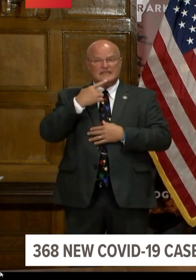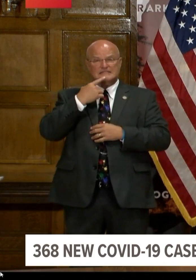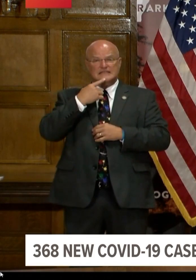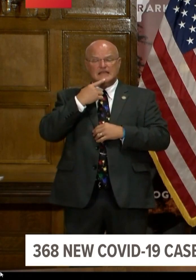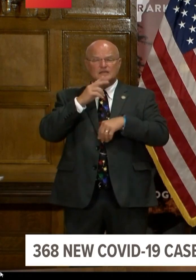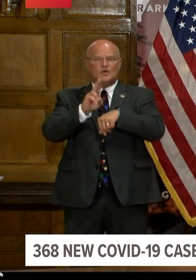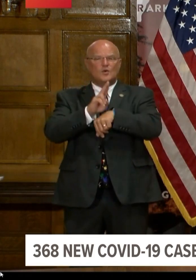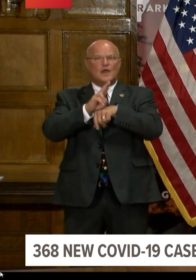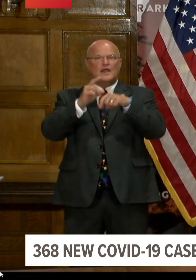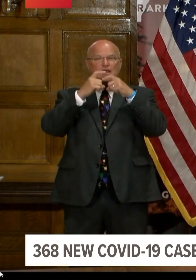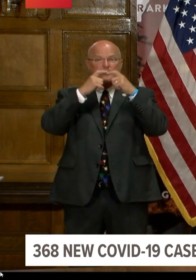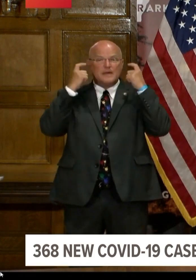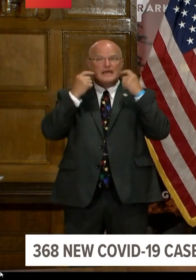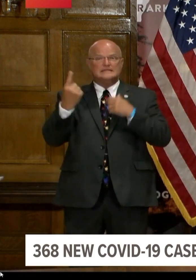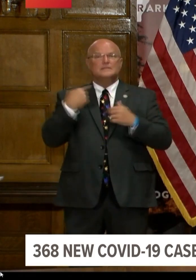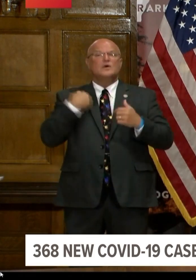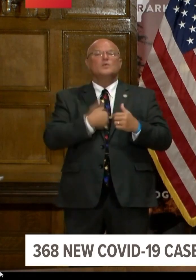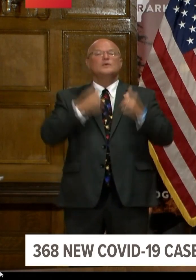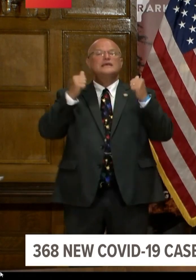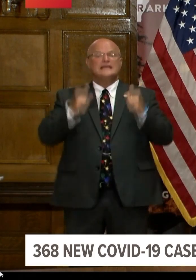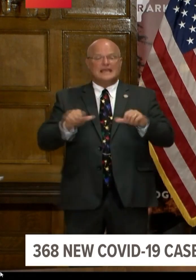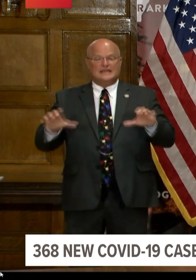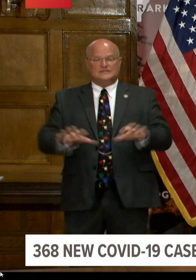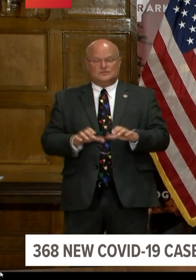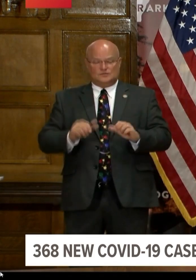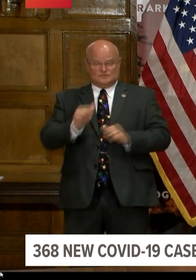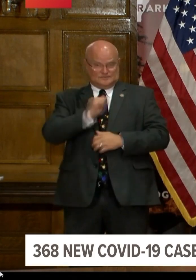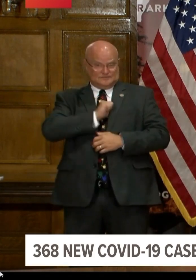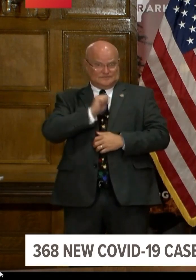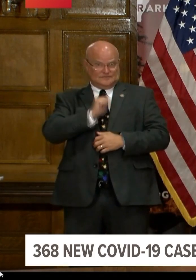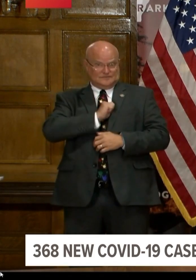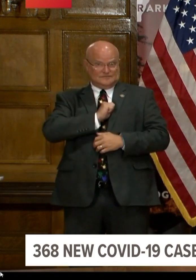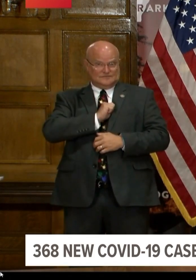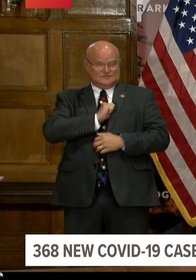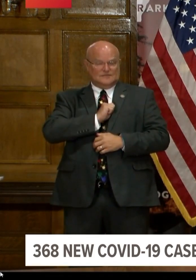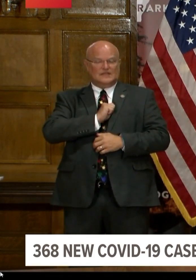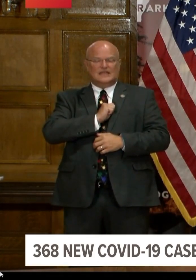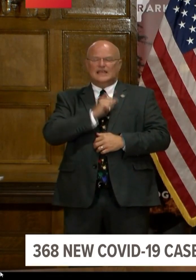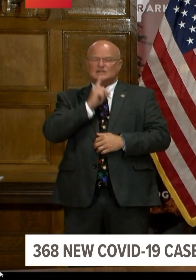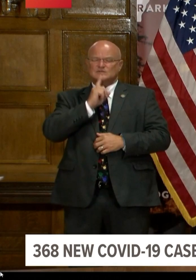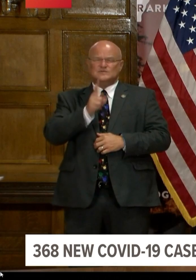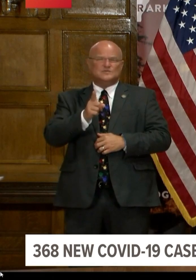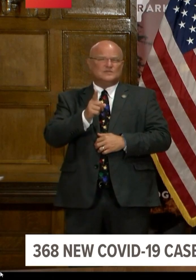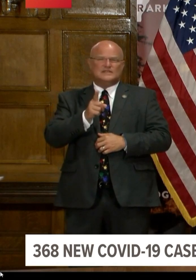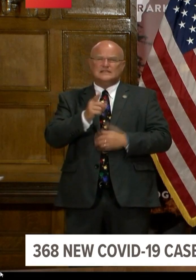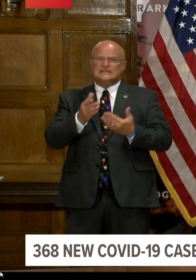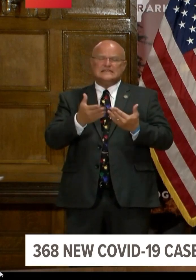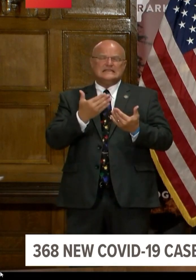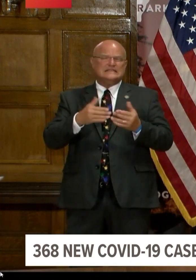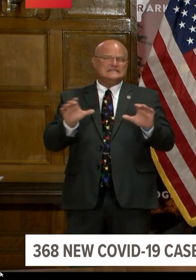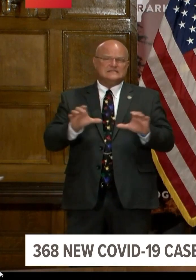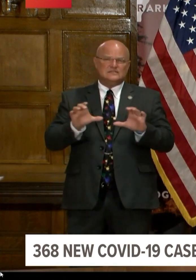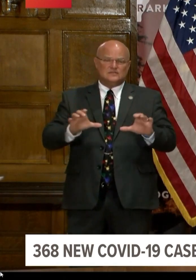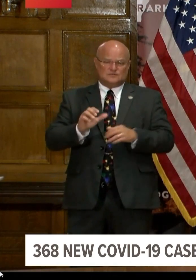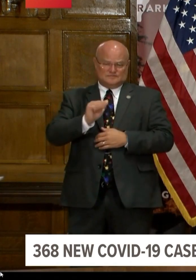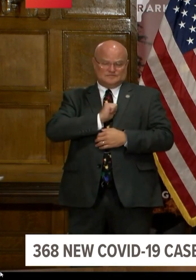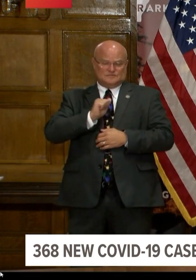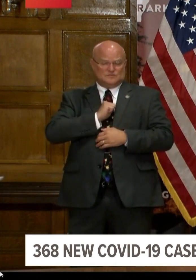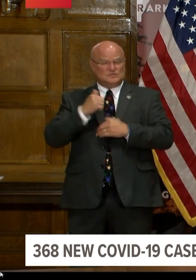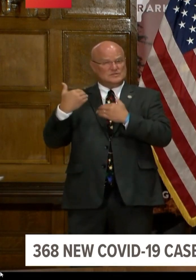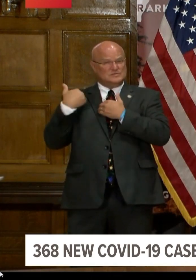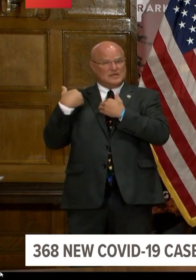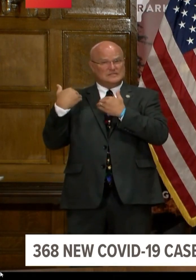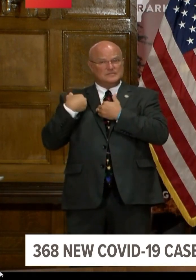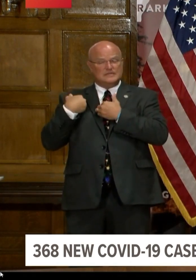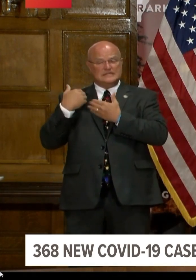wearing a mask is something that we can do individually. It's a conservative principle, which is individual responsibility